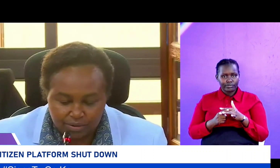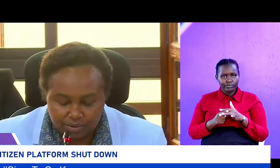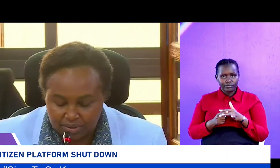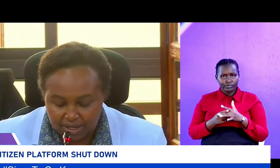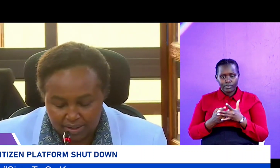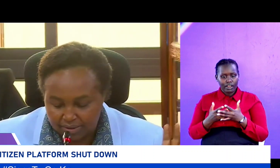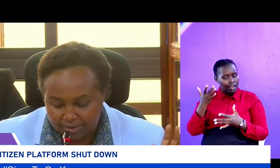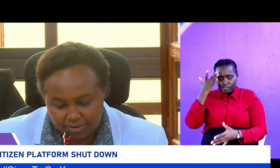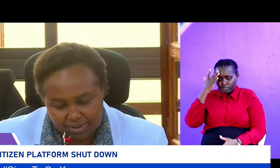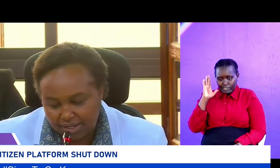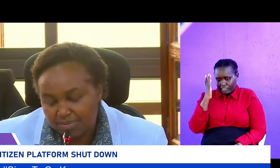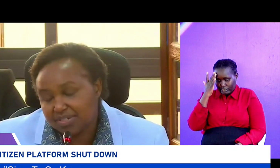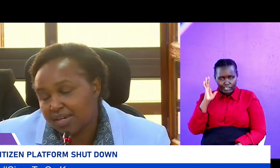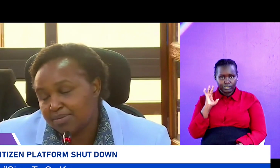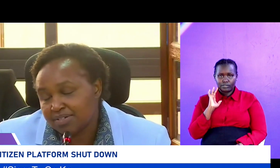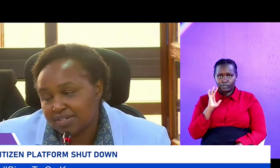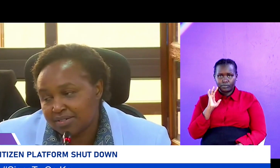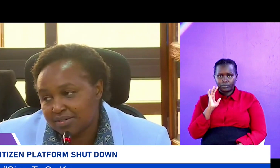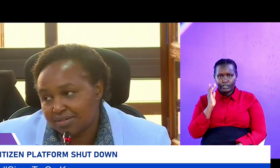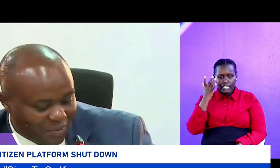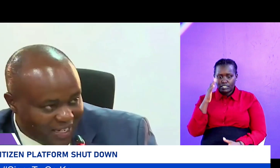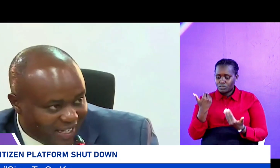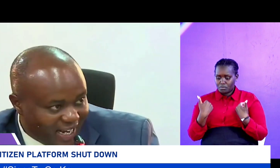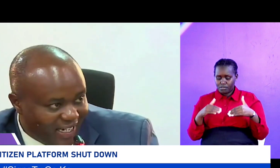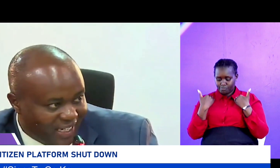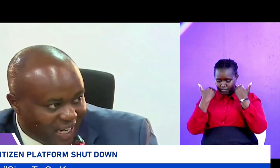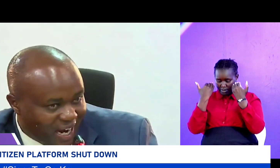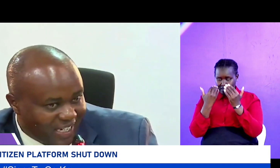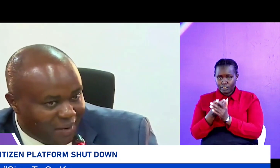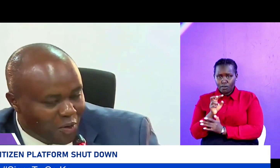know. I'm stressed. We are staring at a